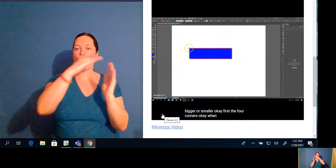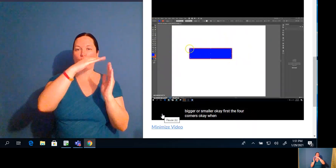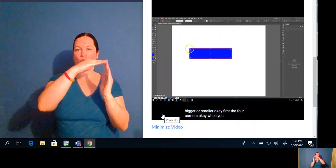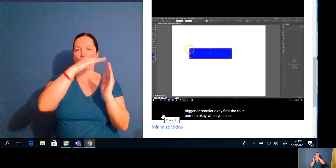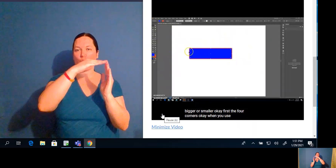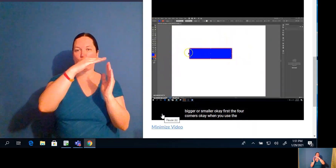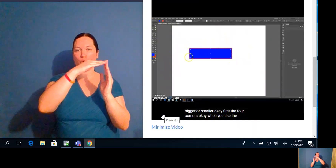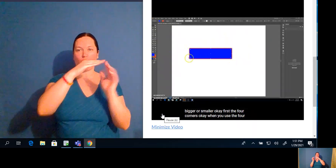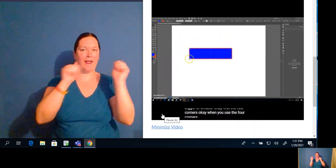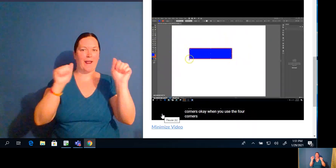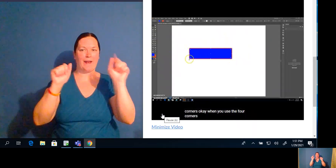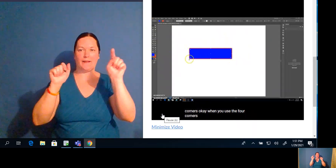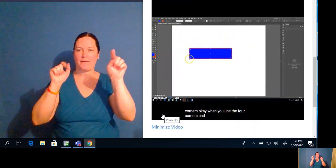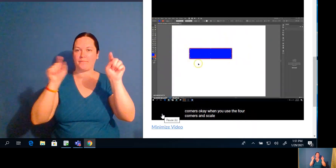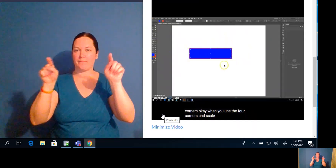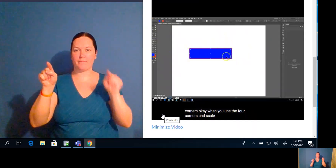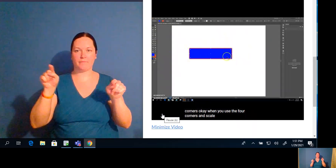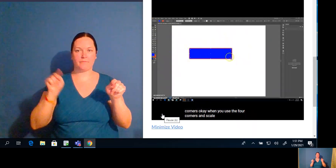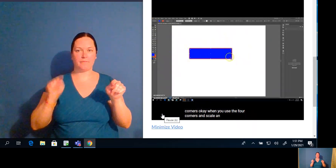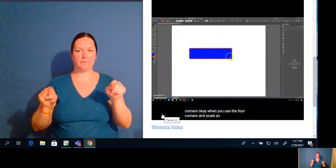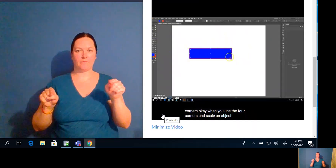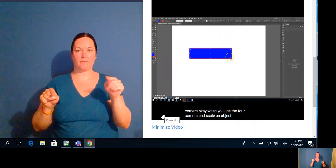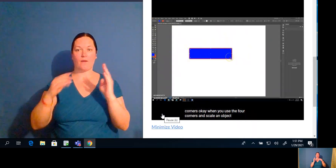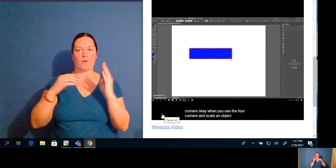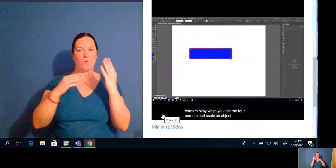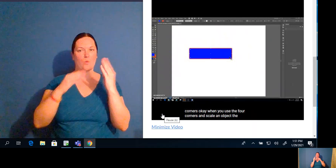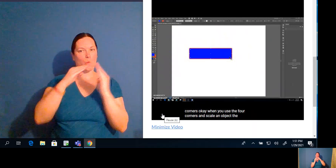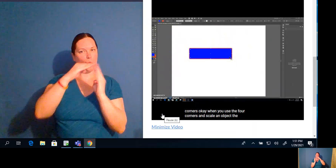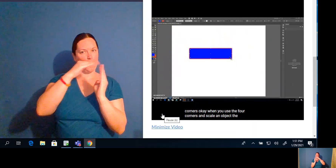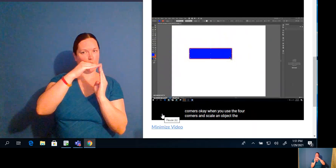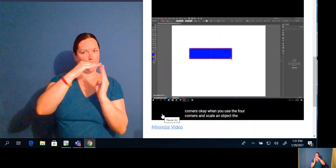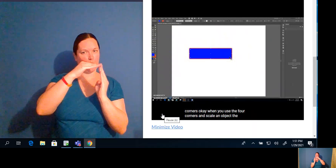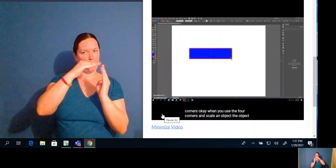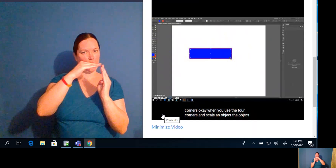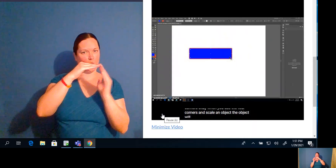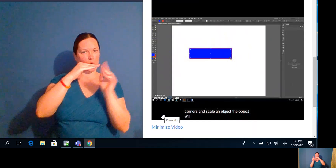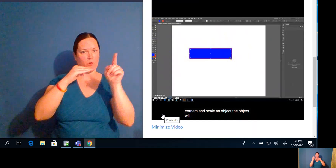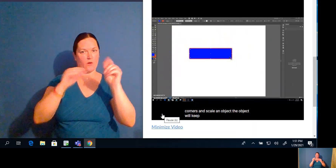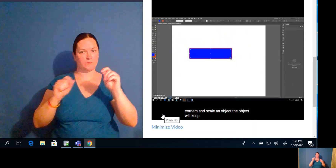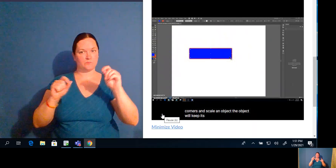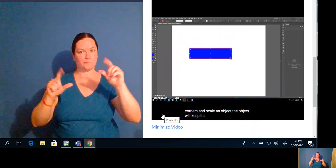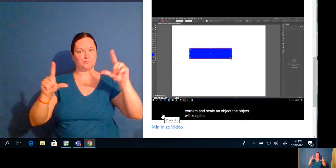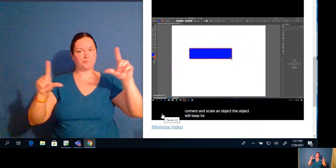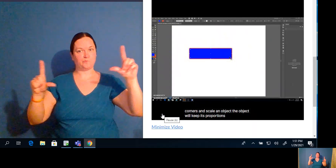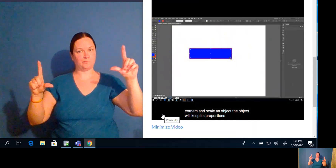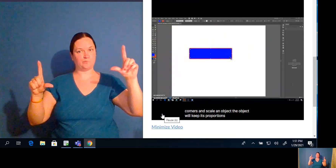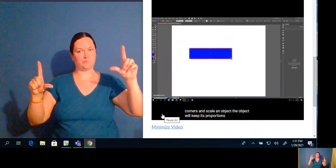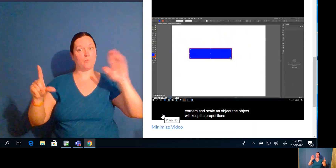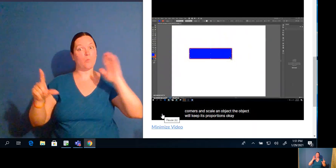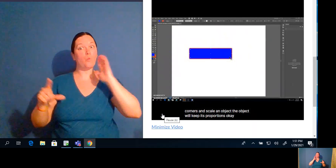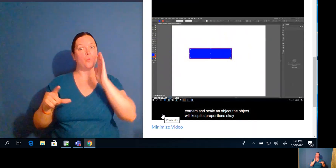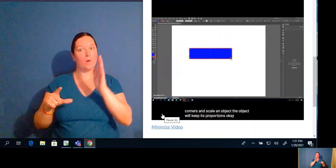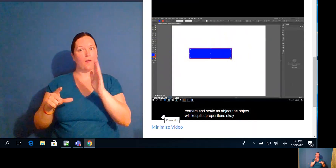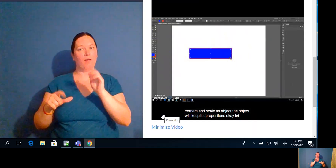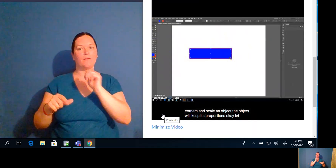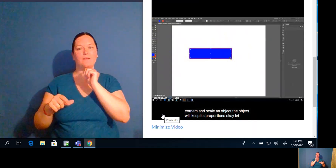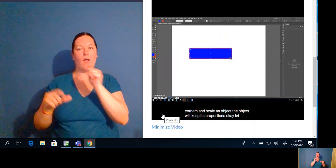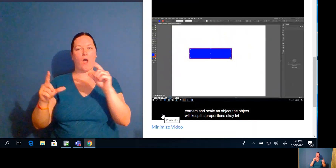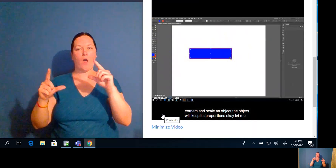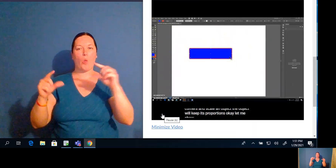Okay, when you use the 4 corners and scale an object, the object will keep its